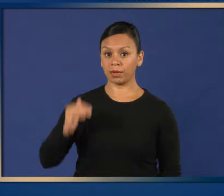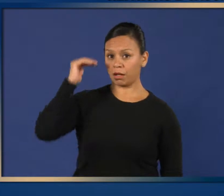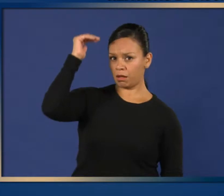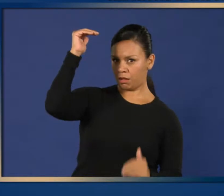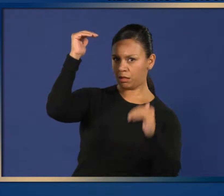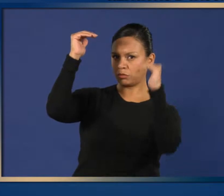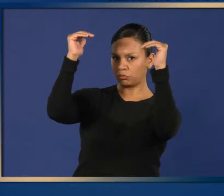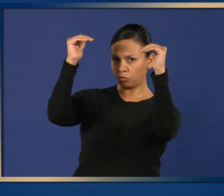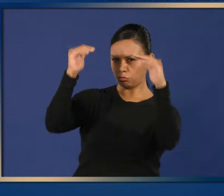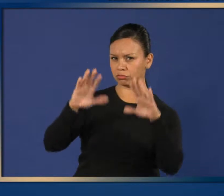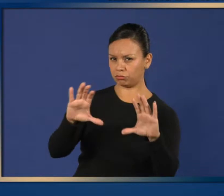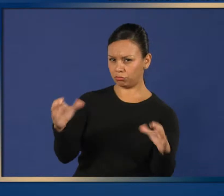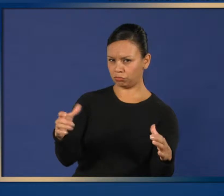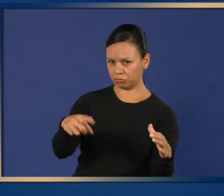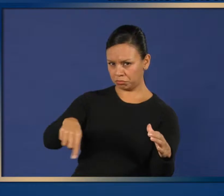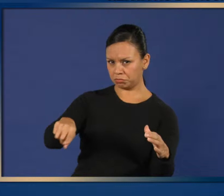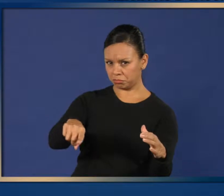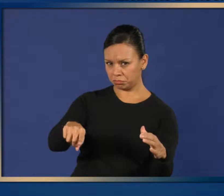Adults.